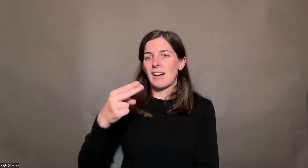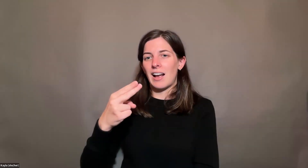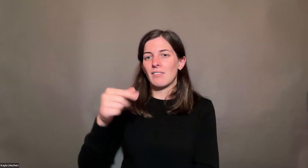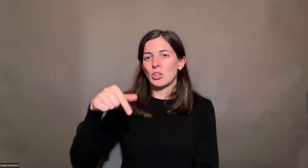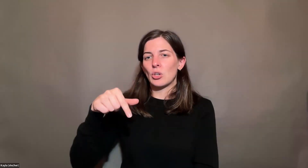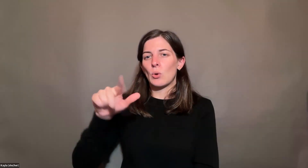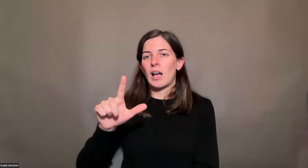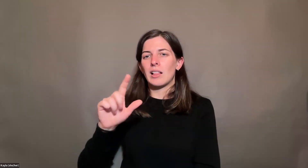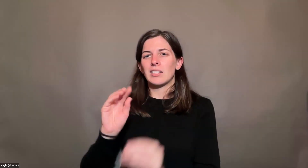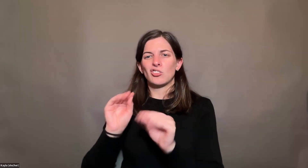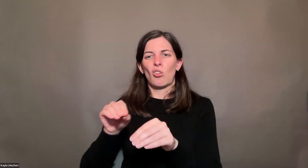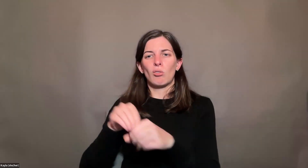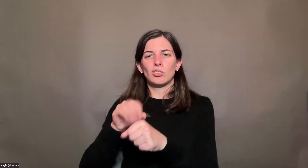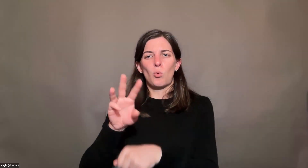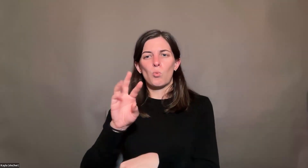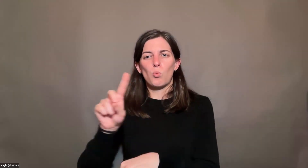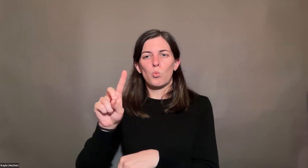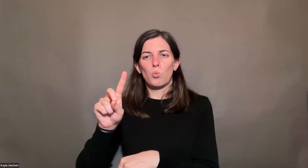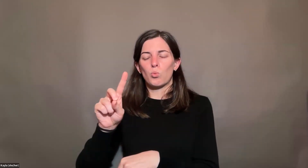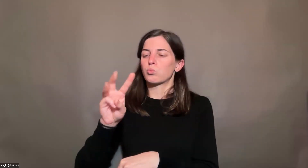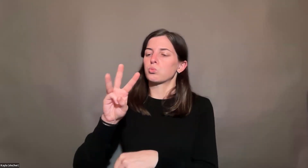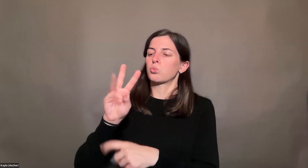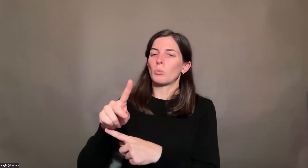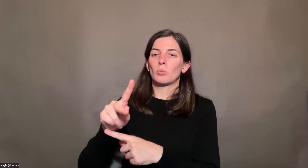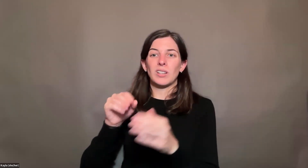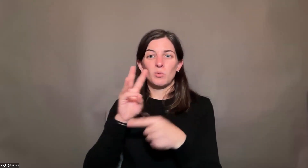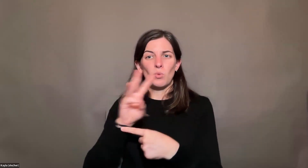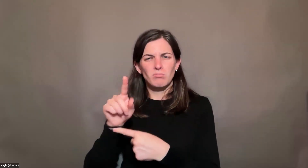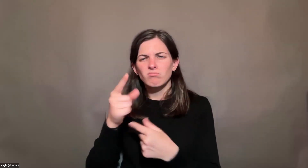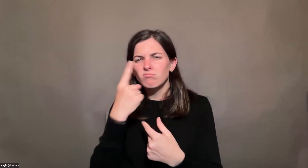us a little bit about what you use it for?